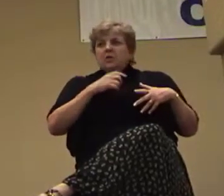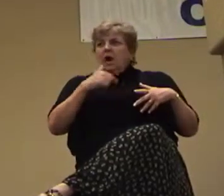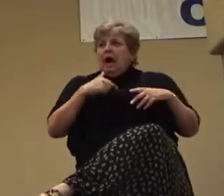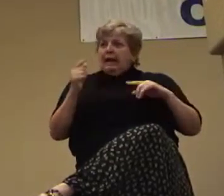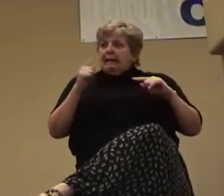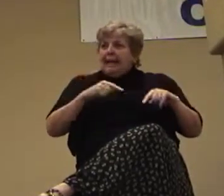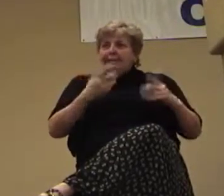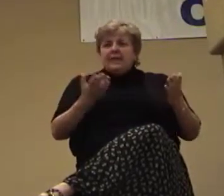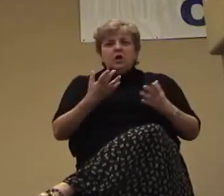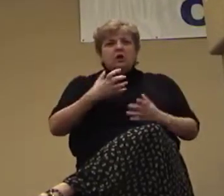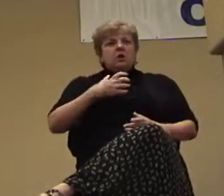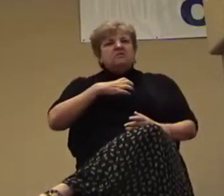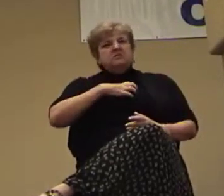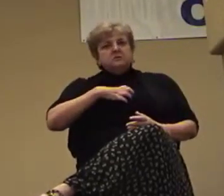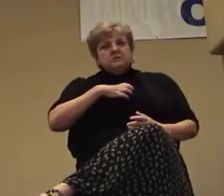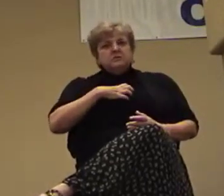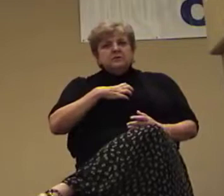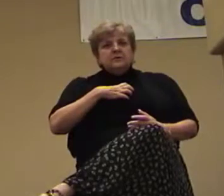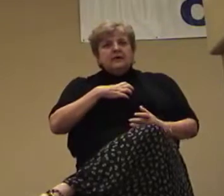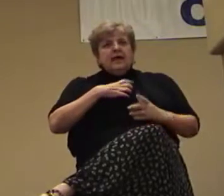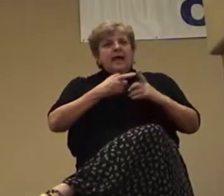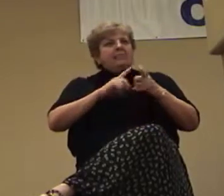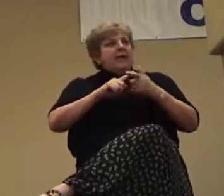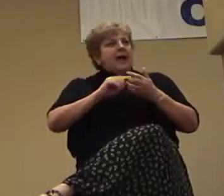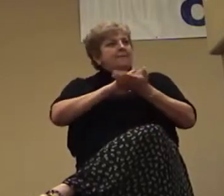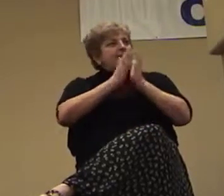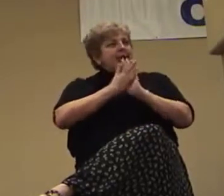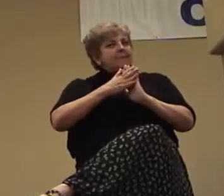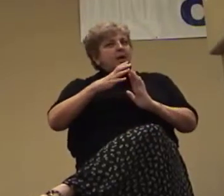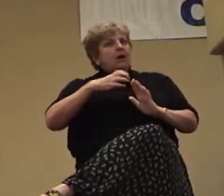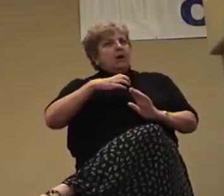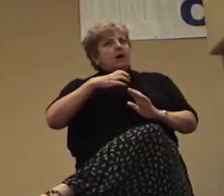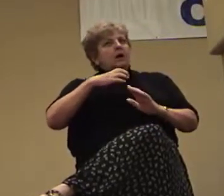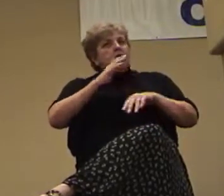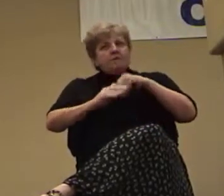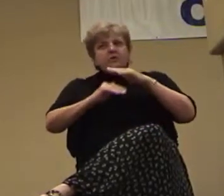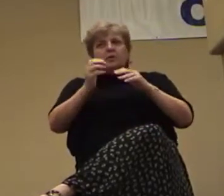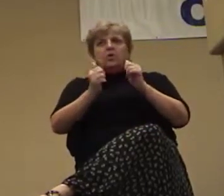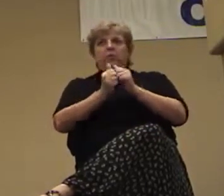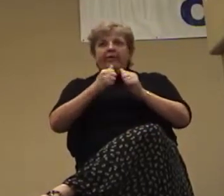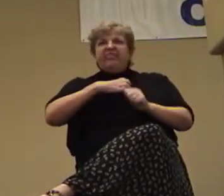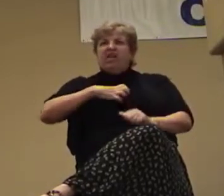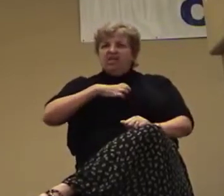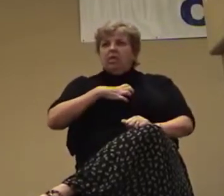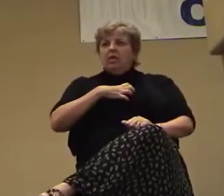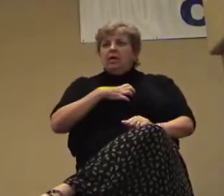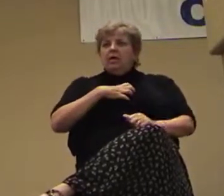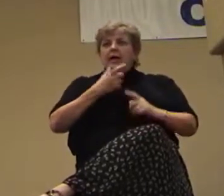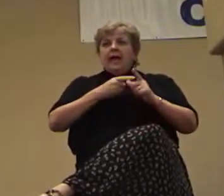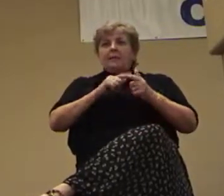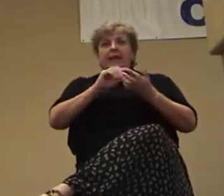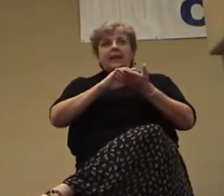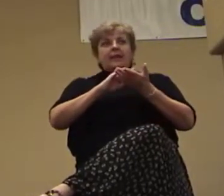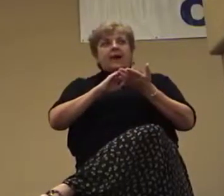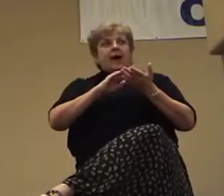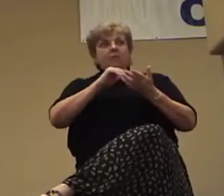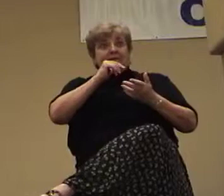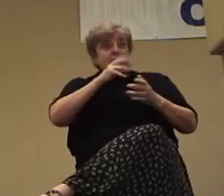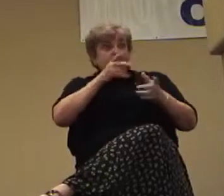became comfortable with being uncomfortable. And then when I stopped drinking, I became really uncomfortable, and AA started asking